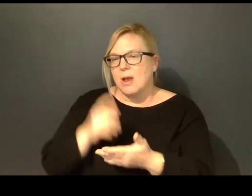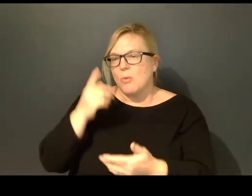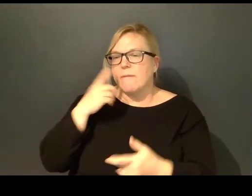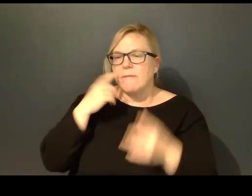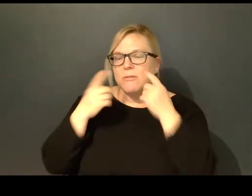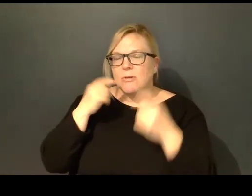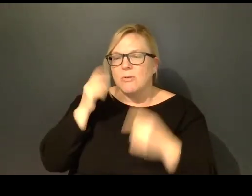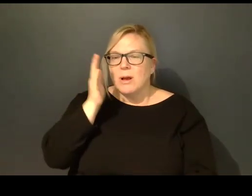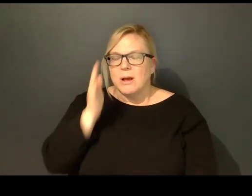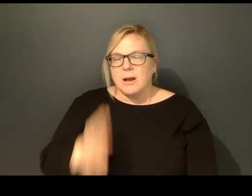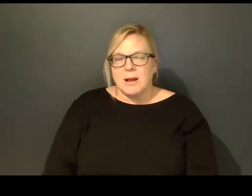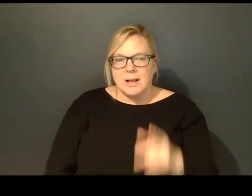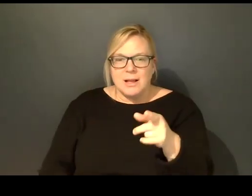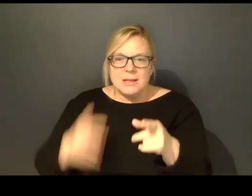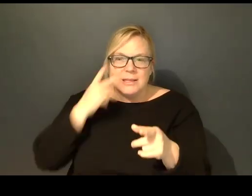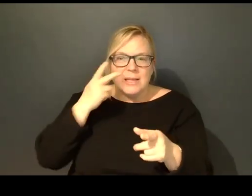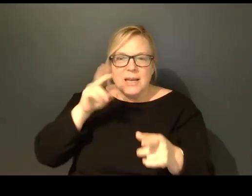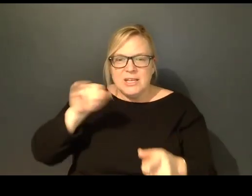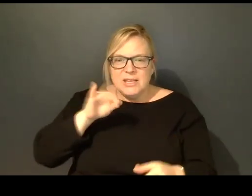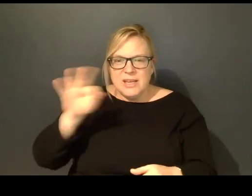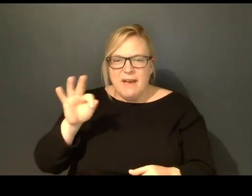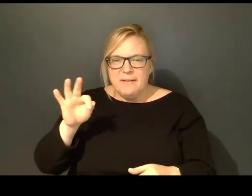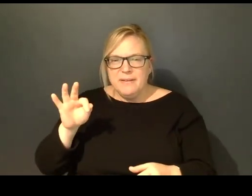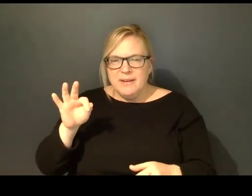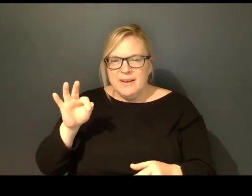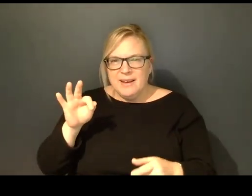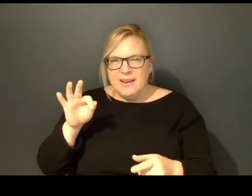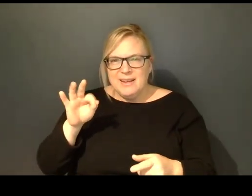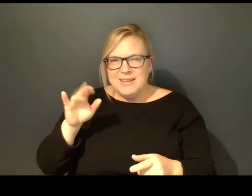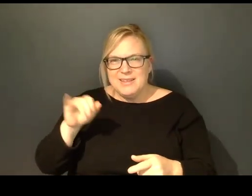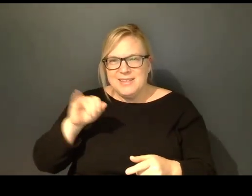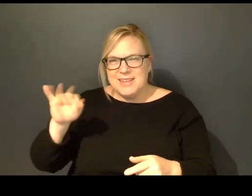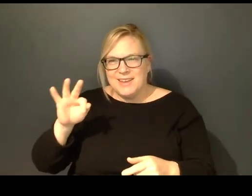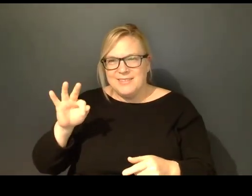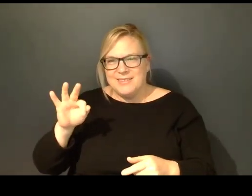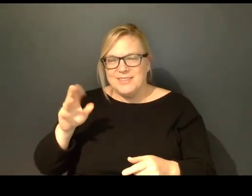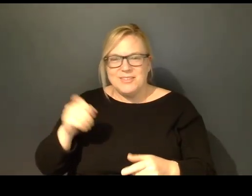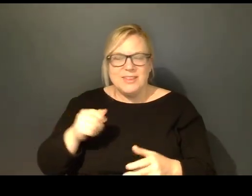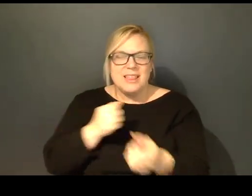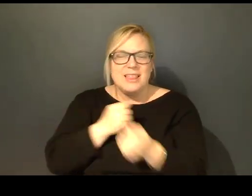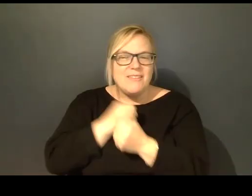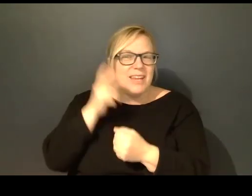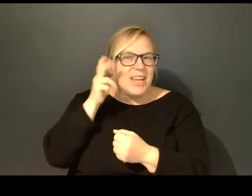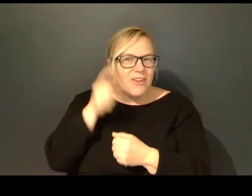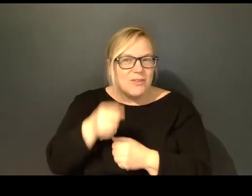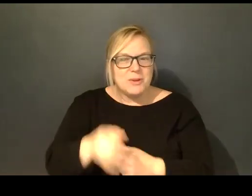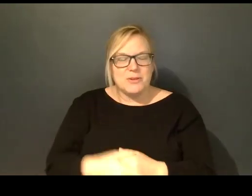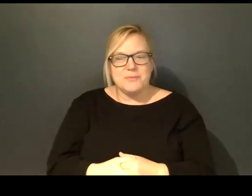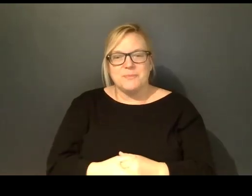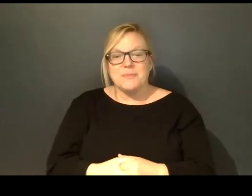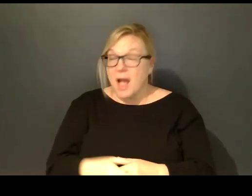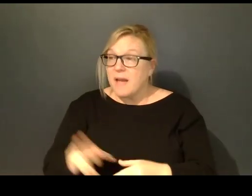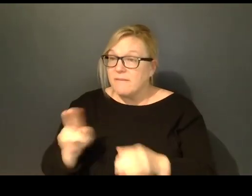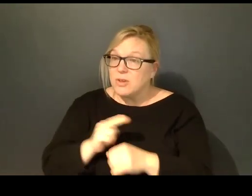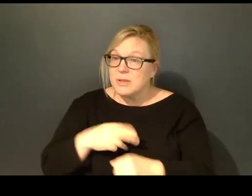face is on the monitor here. He's about to chime in. So Jeff, we'd love to hear from you on this. Yeah, I actually have used Be My Eyes a number of